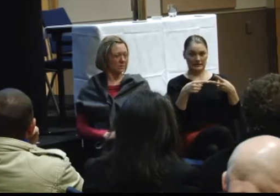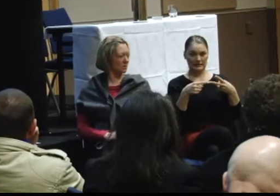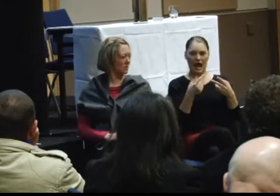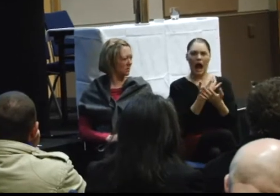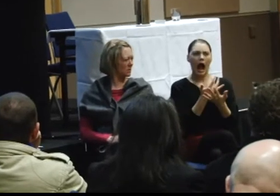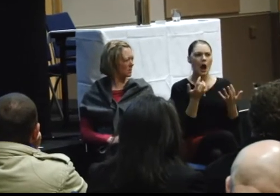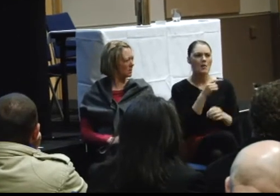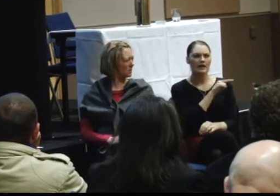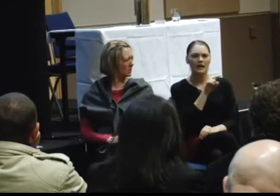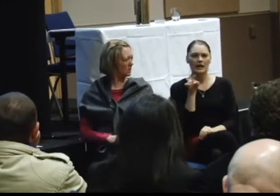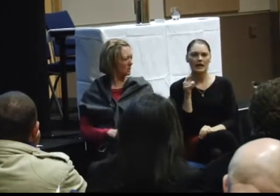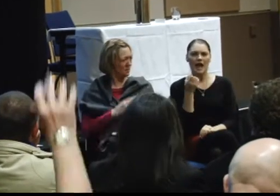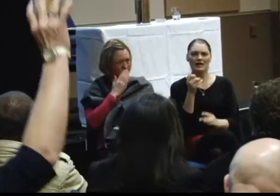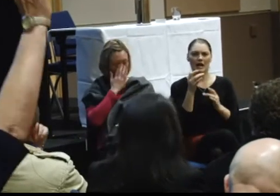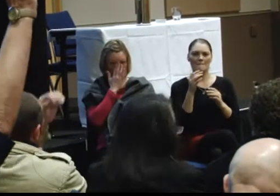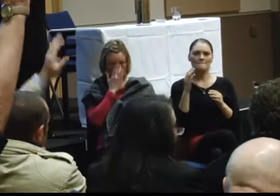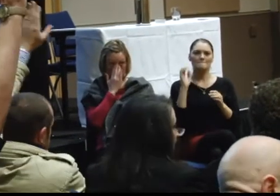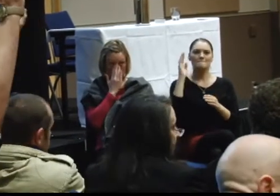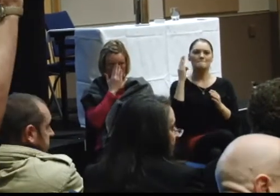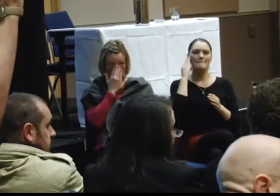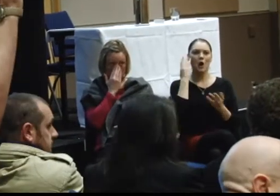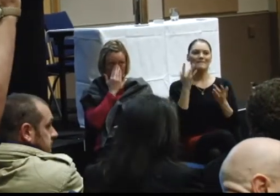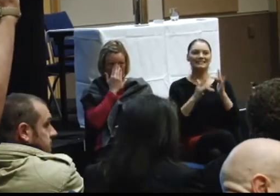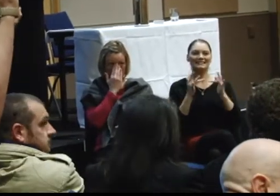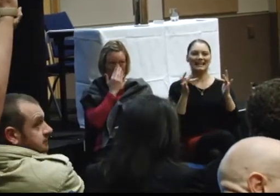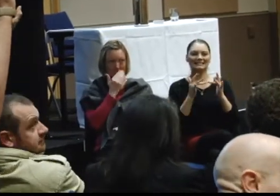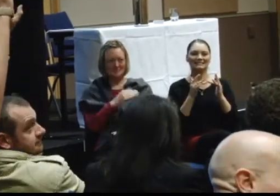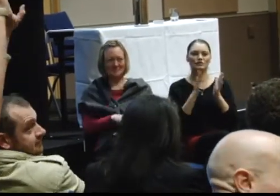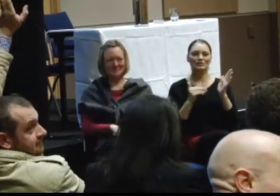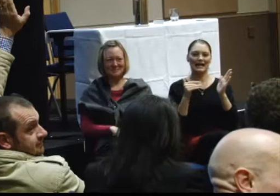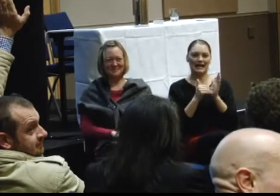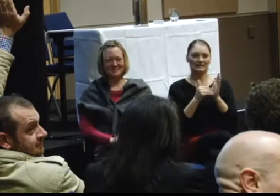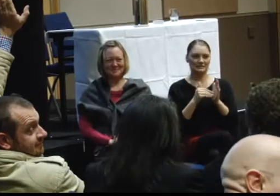people here are members of Internet New Zealand? Put your hands up. Okay, that's good.